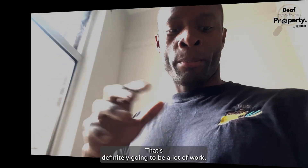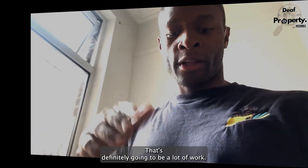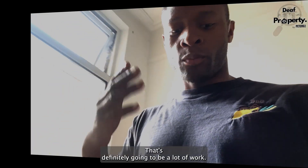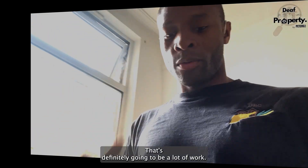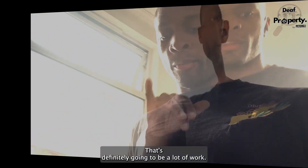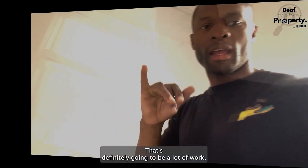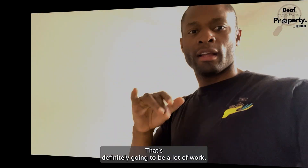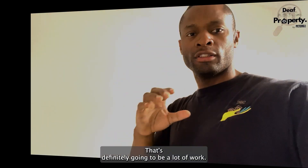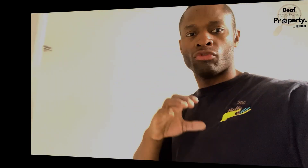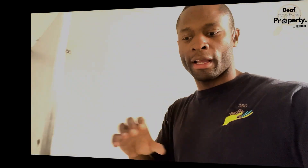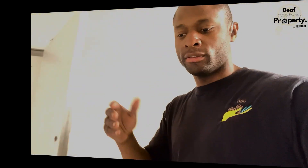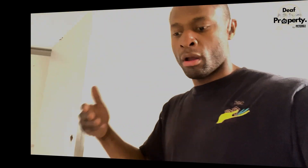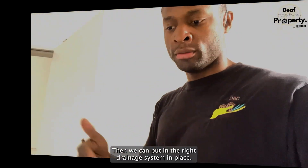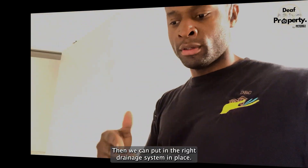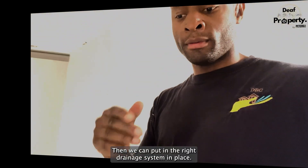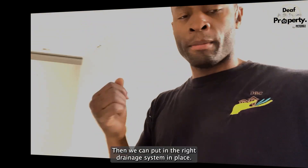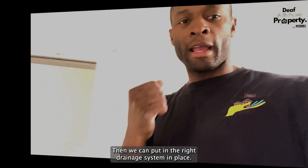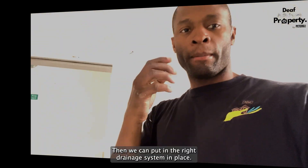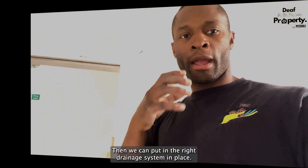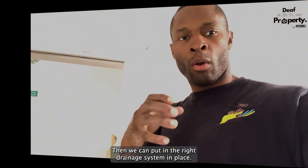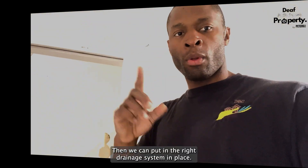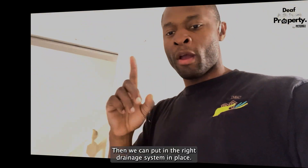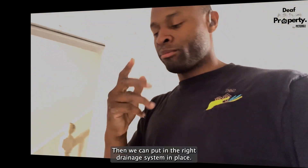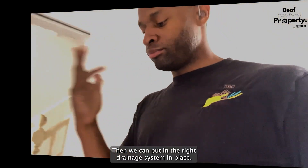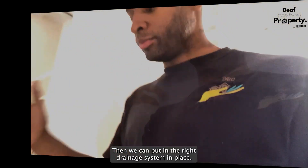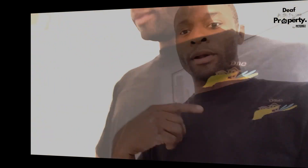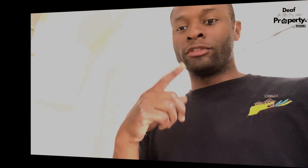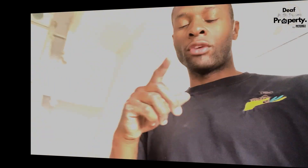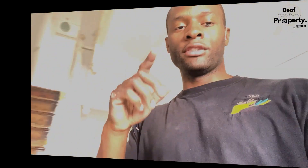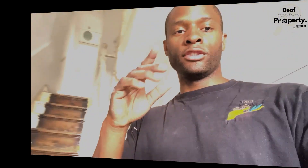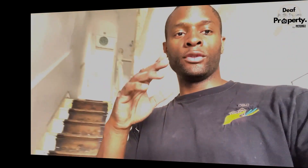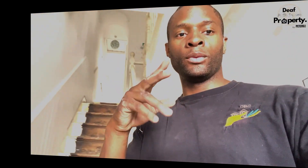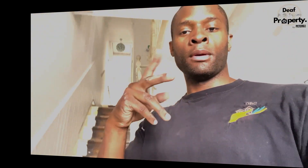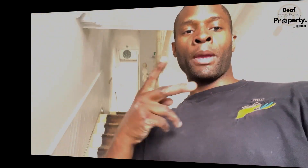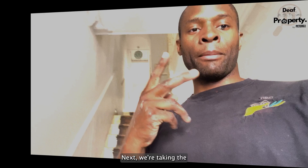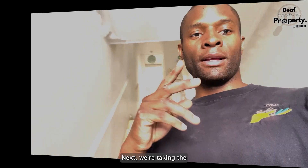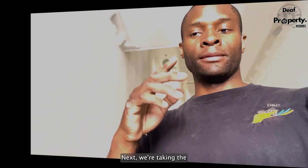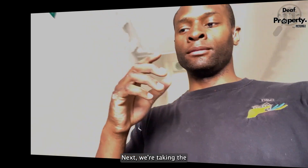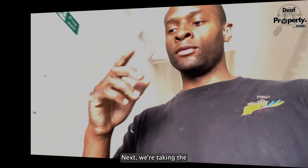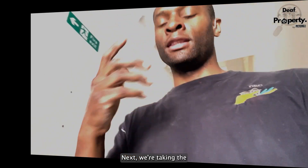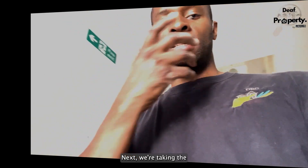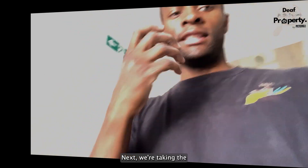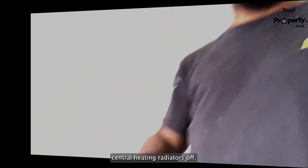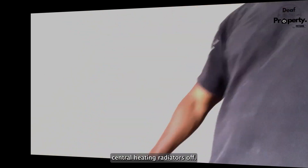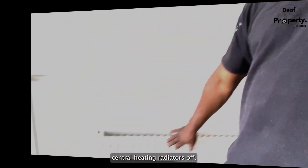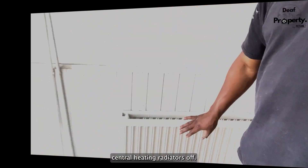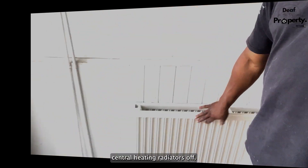a lot of work. Then we can put in the right drainage system in place. Next, we're taking the central